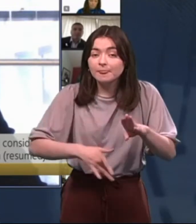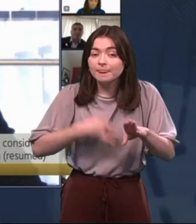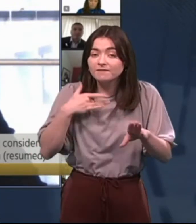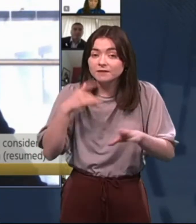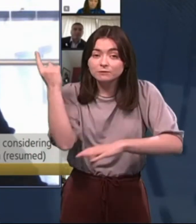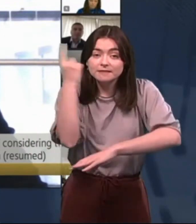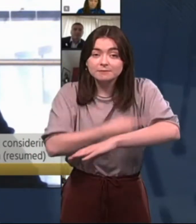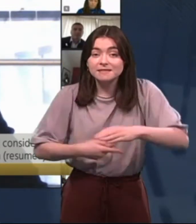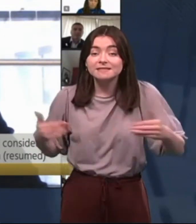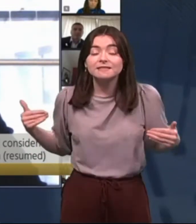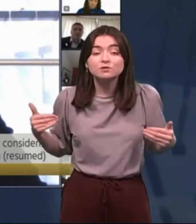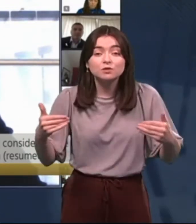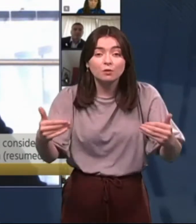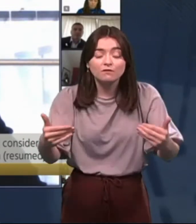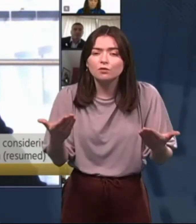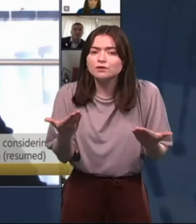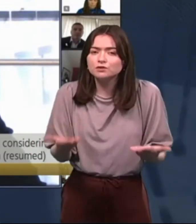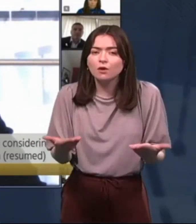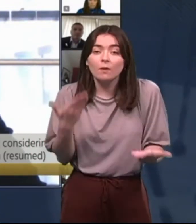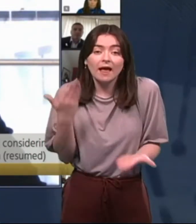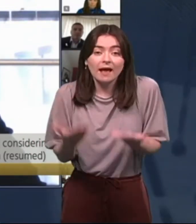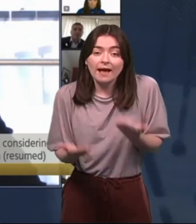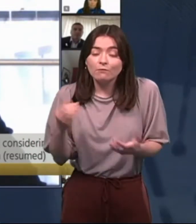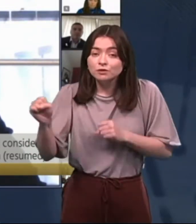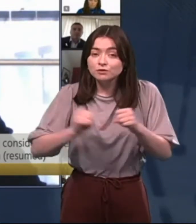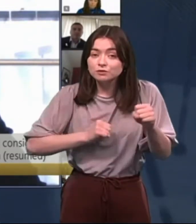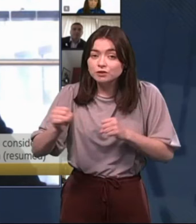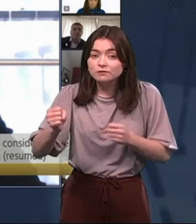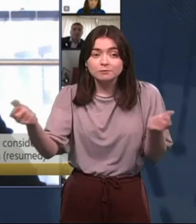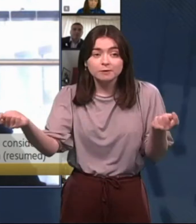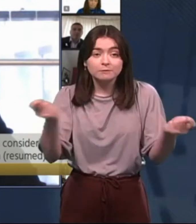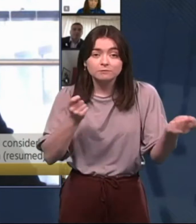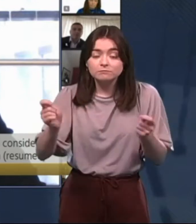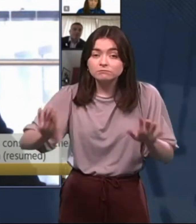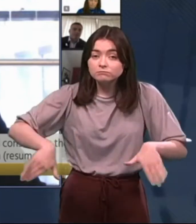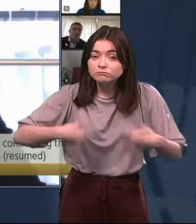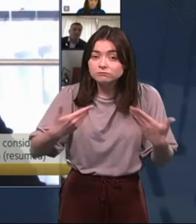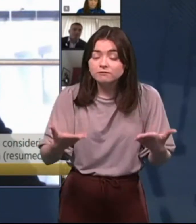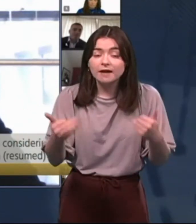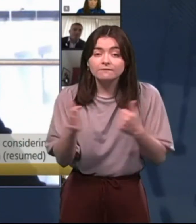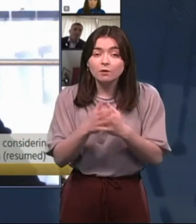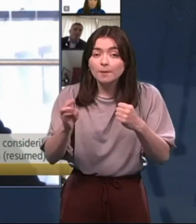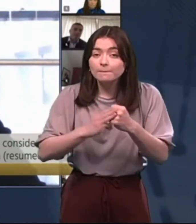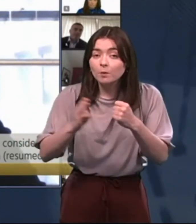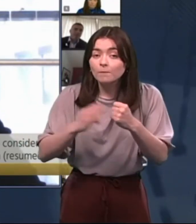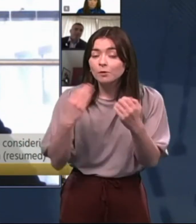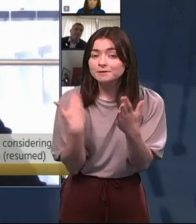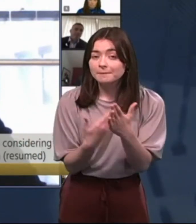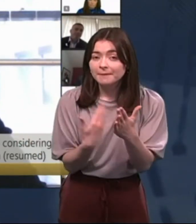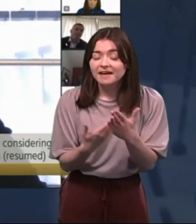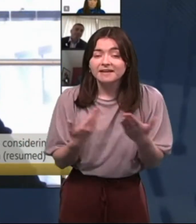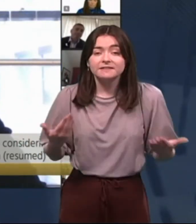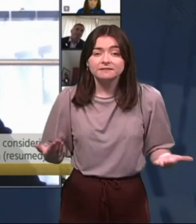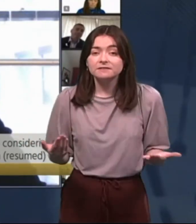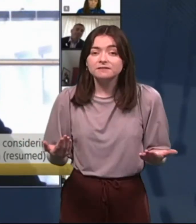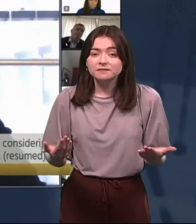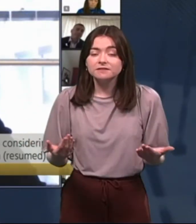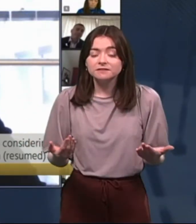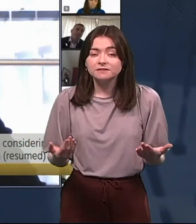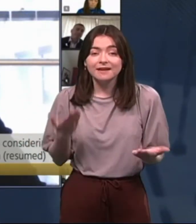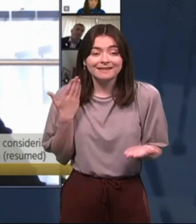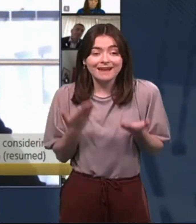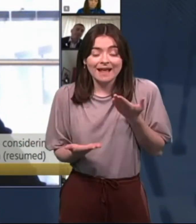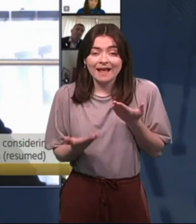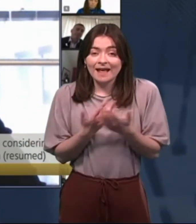future. So I'm wondering, how will your service be able to cater for the accompanying increased demand? And